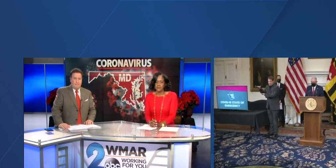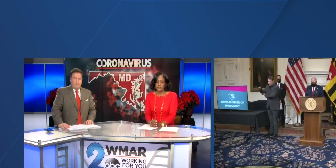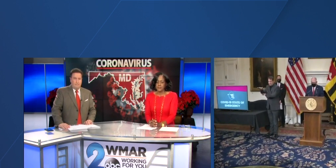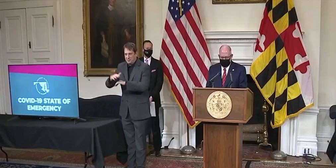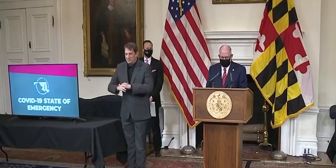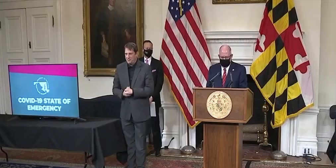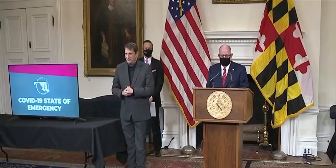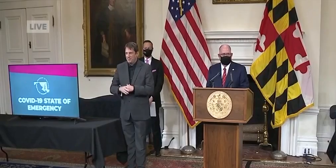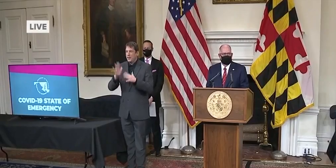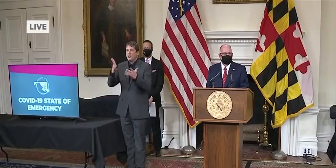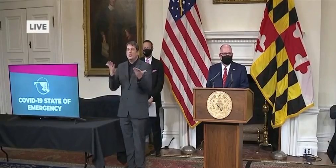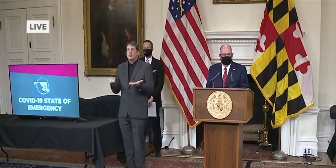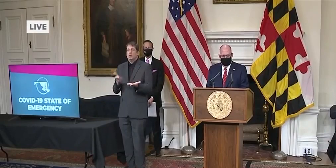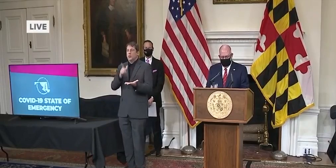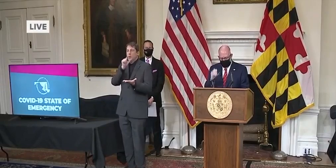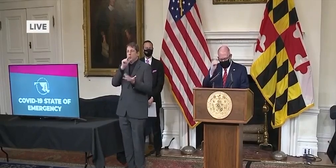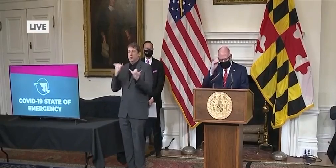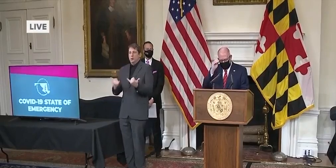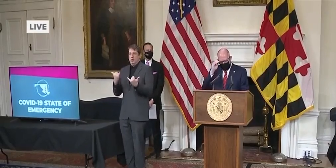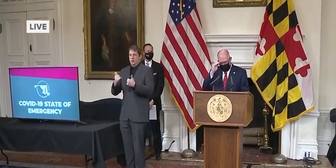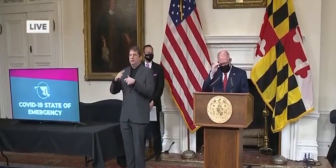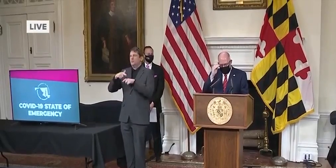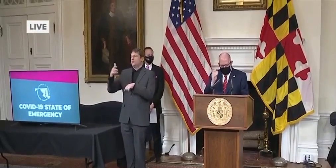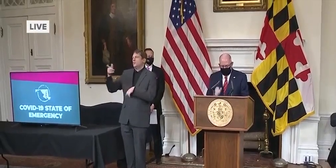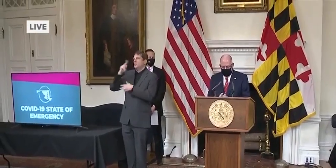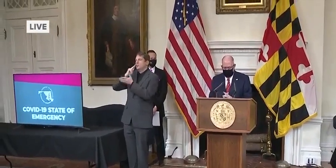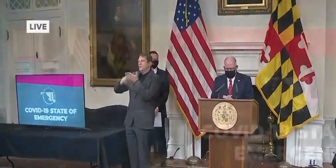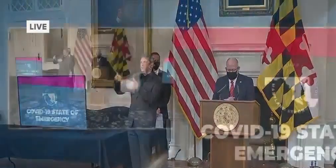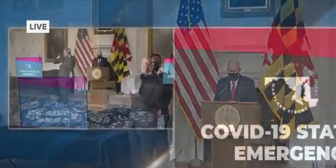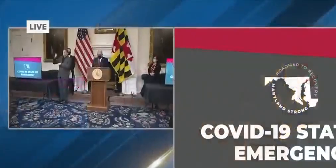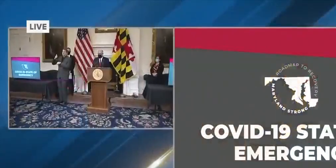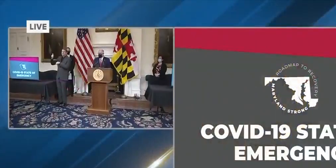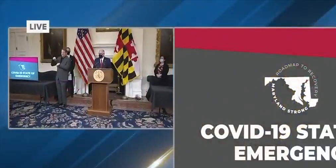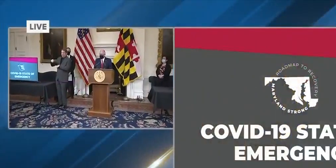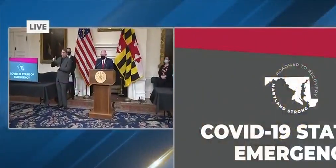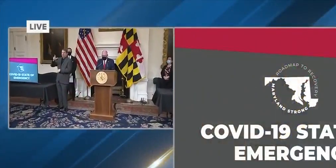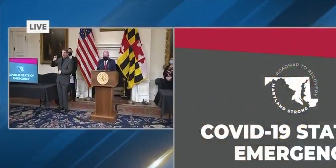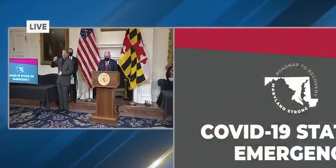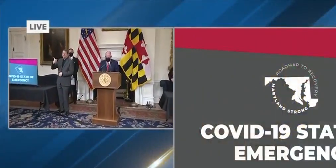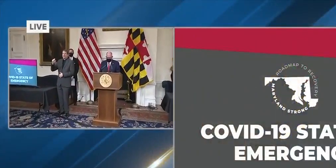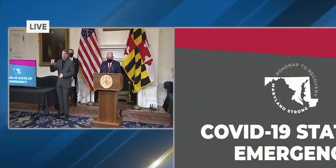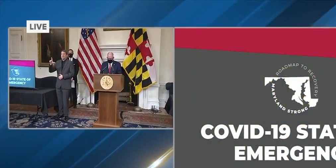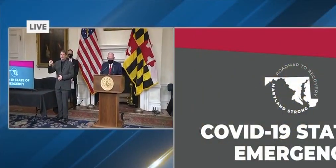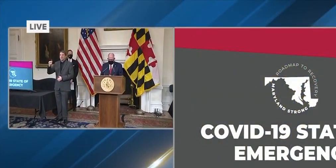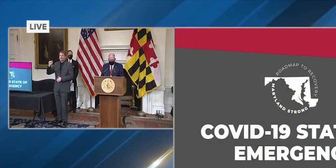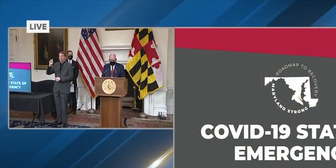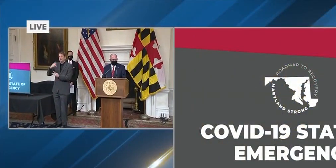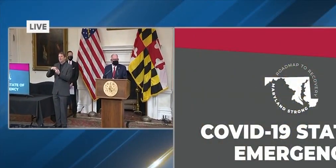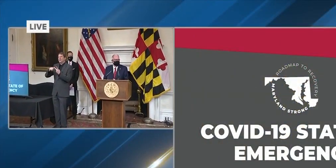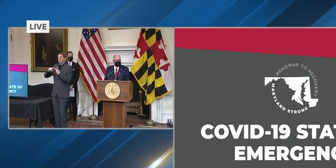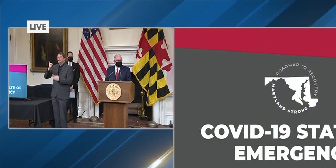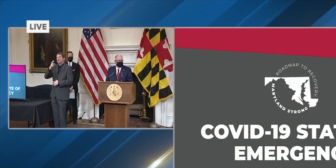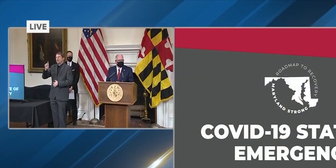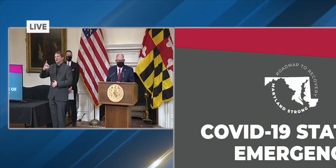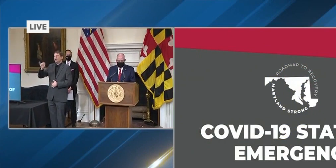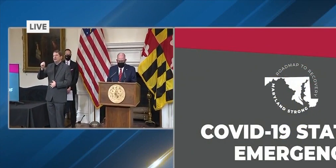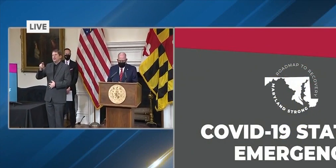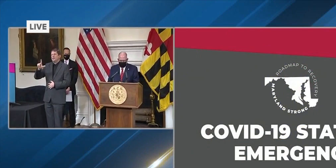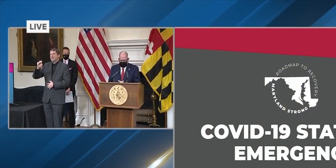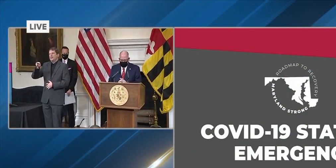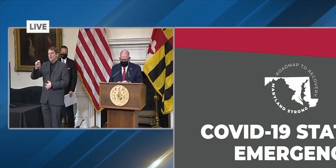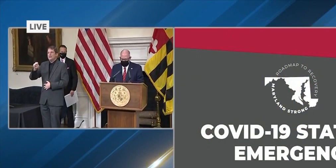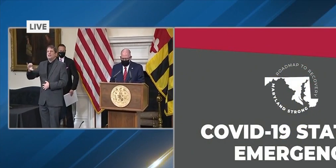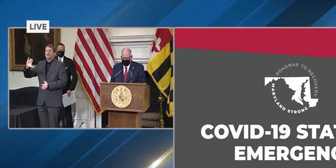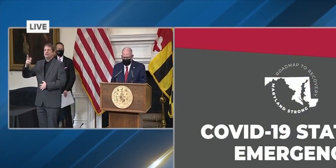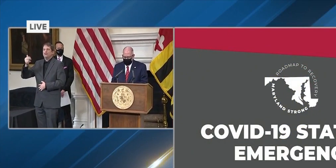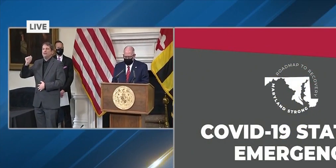are Transportation Secretary Greg SLATER and Dr. Jinlene Chan from the Maryland Department of Health.